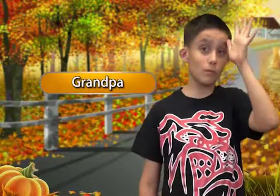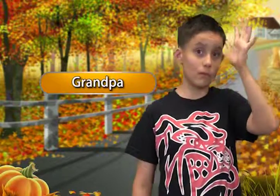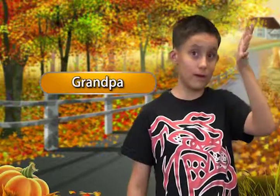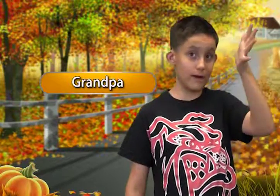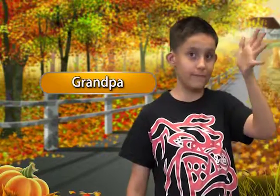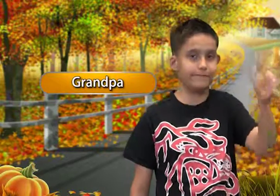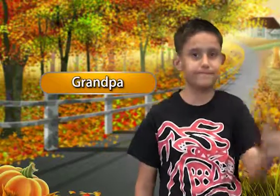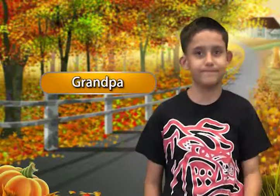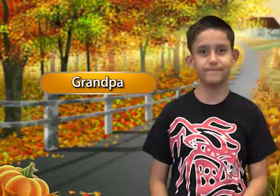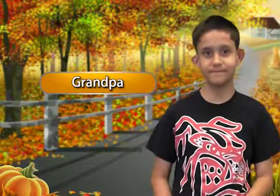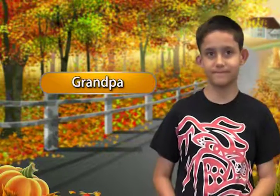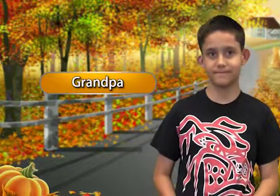Grandpa.